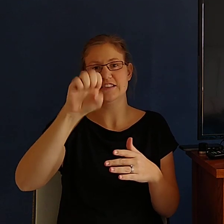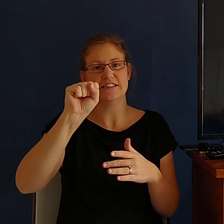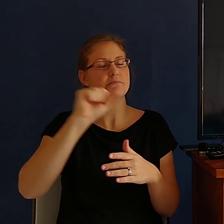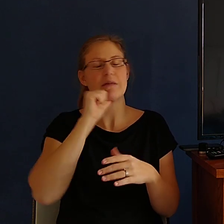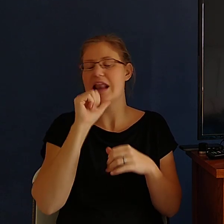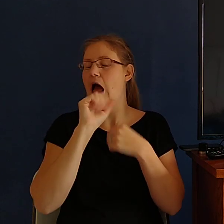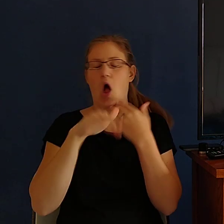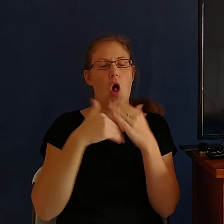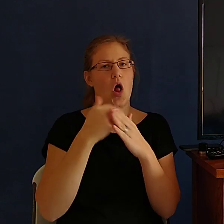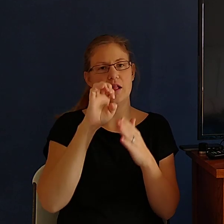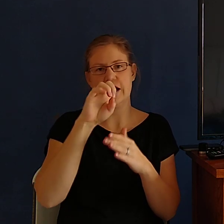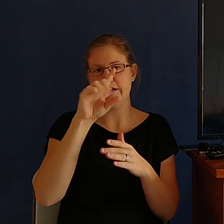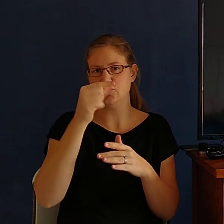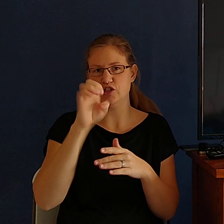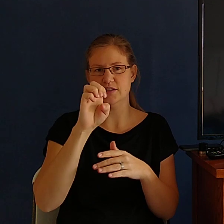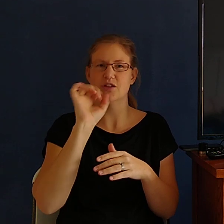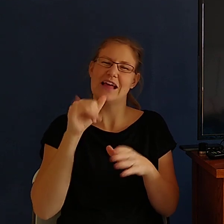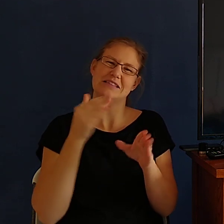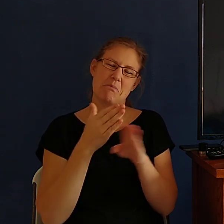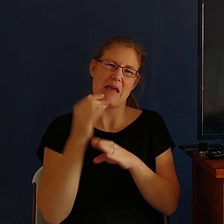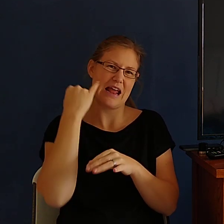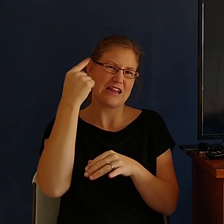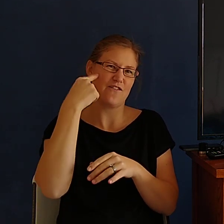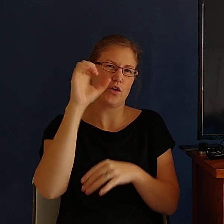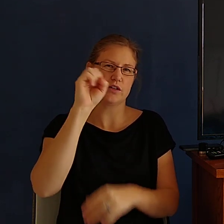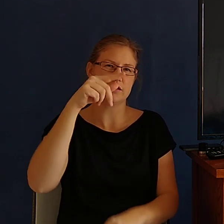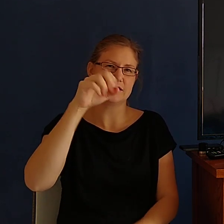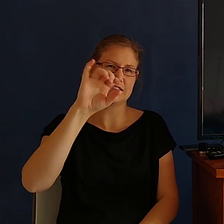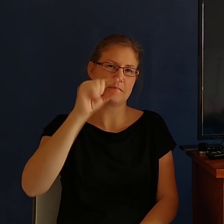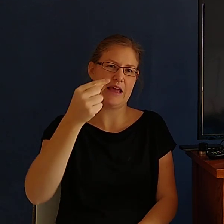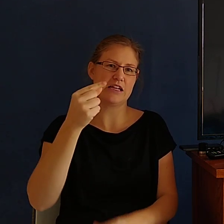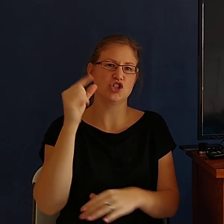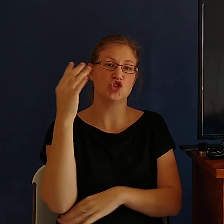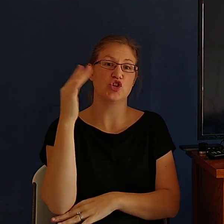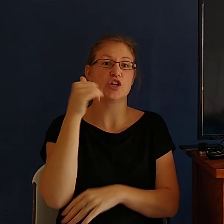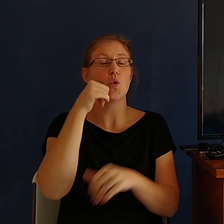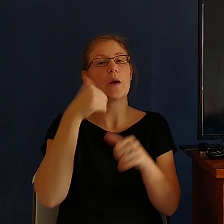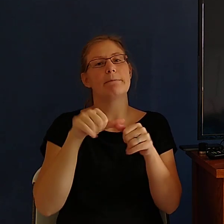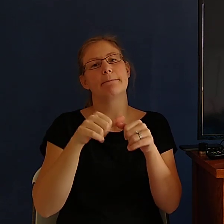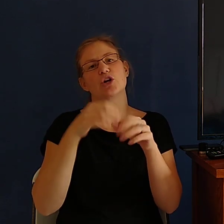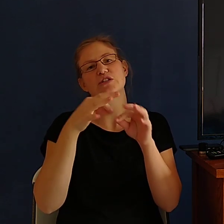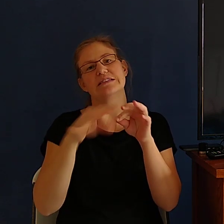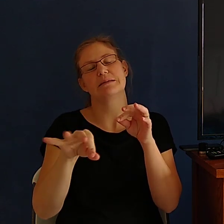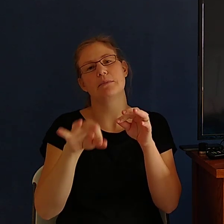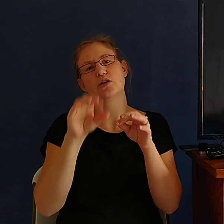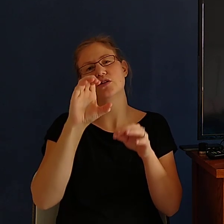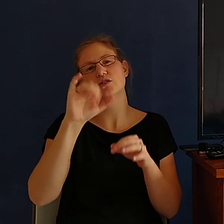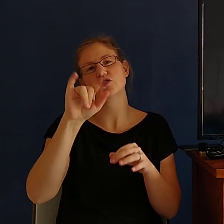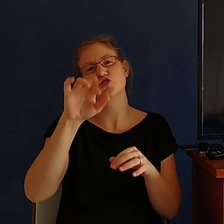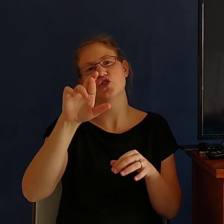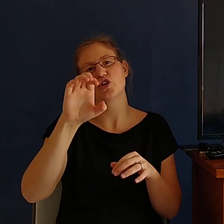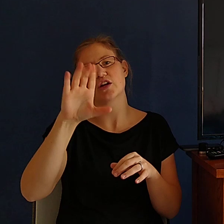So this is the main idea of the spanning tree. Just remember that the simple circuit, it's a path